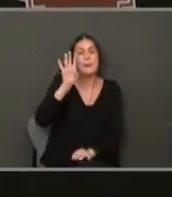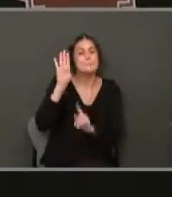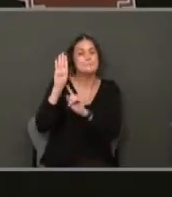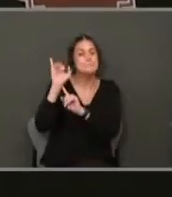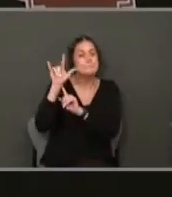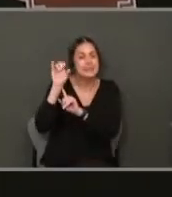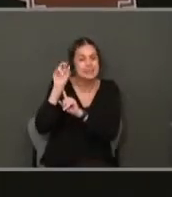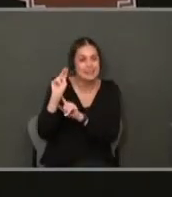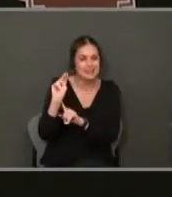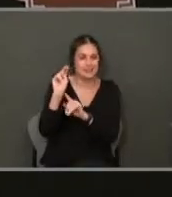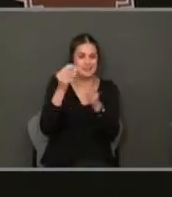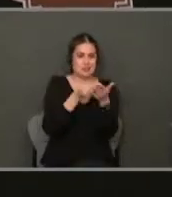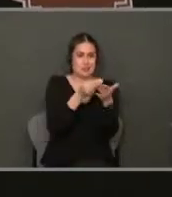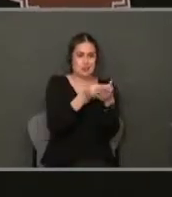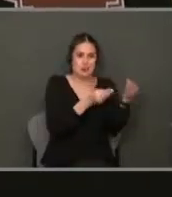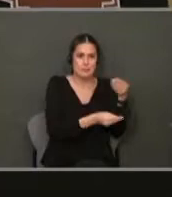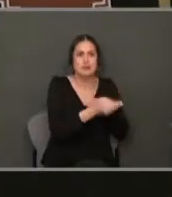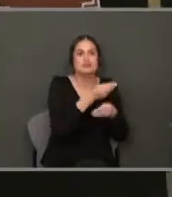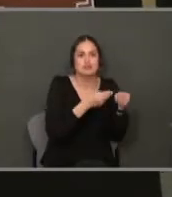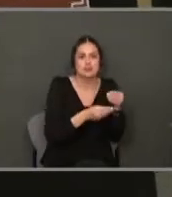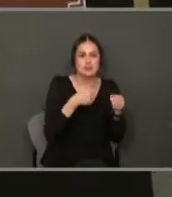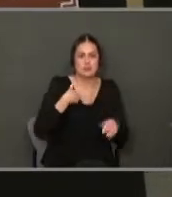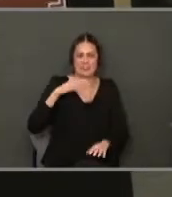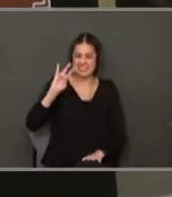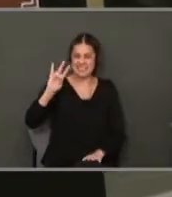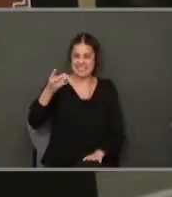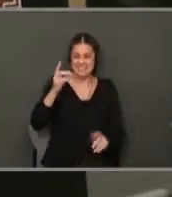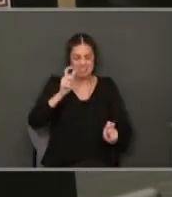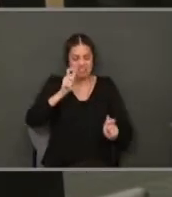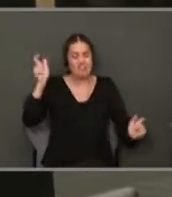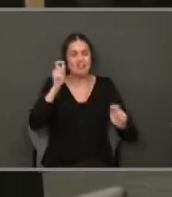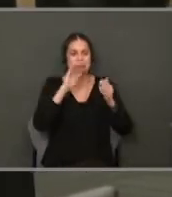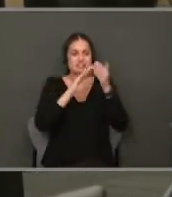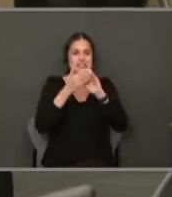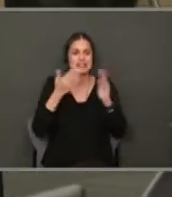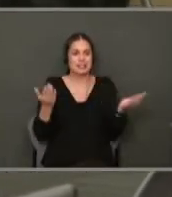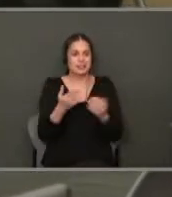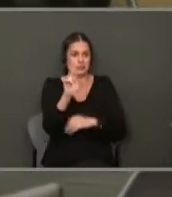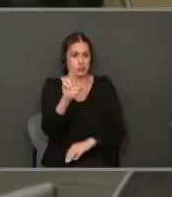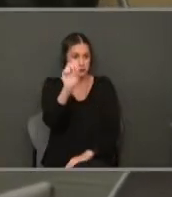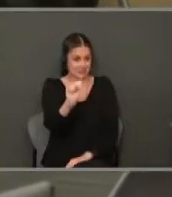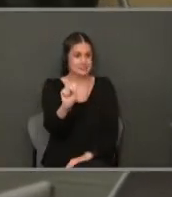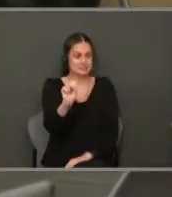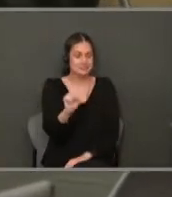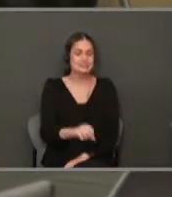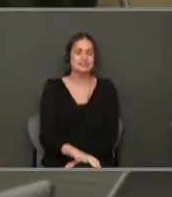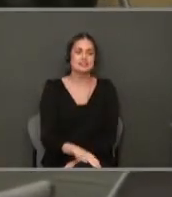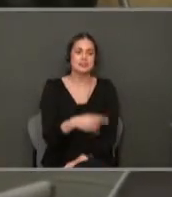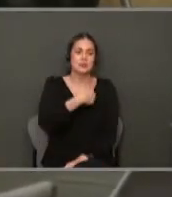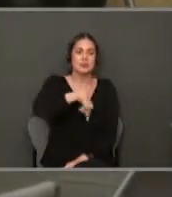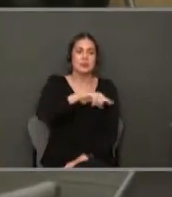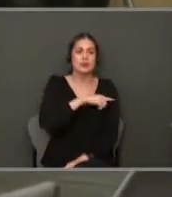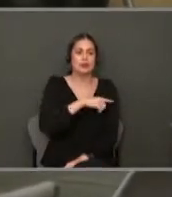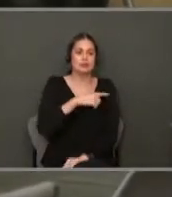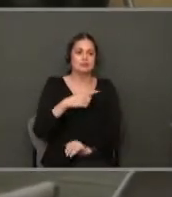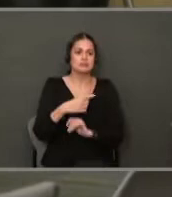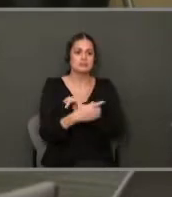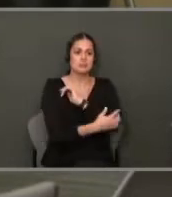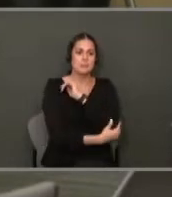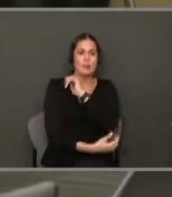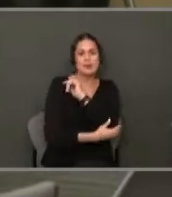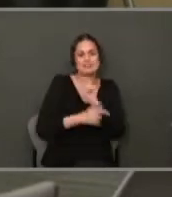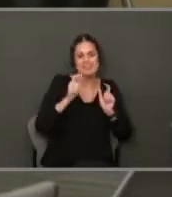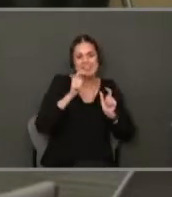budget. We are the 7th largest city in the United States. We are the poorest